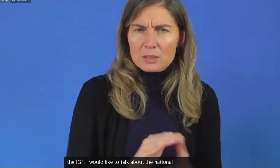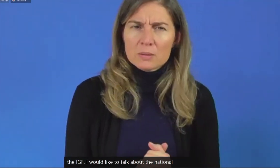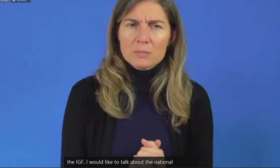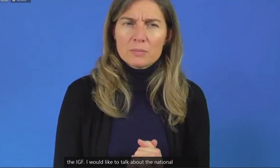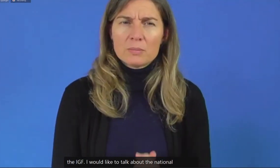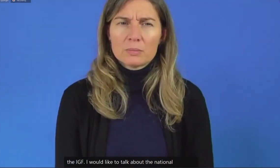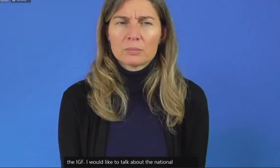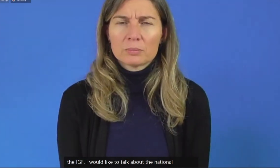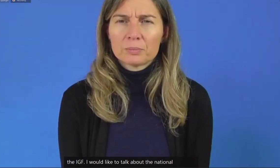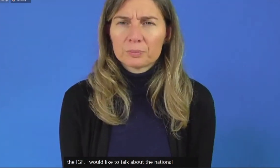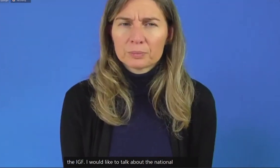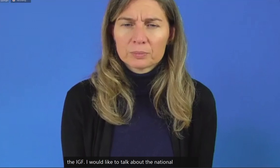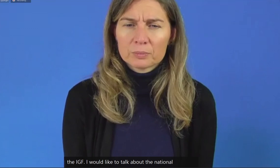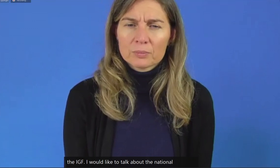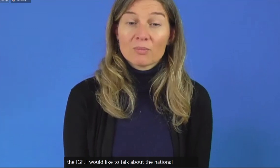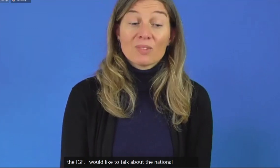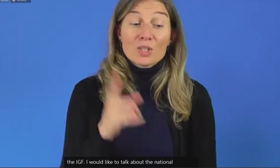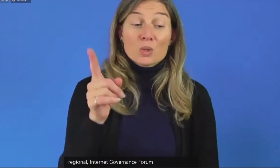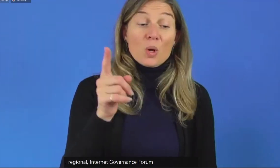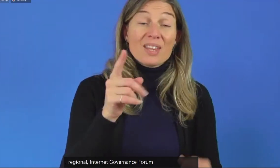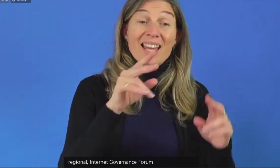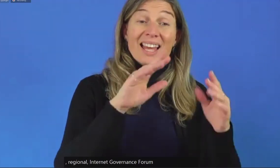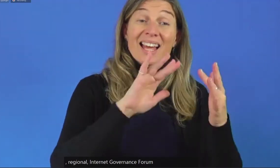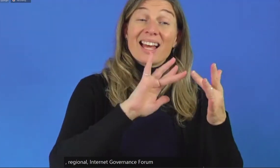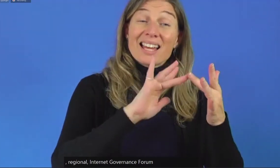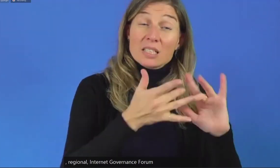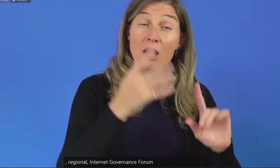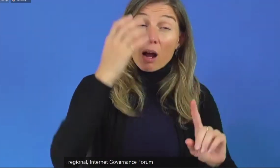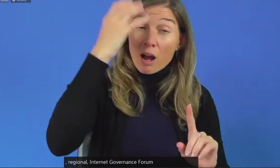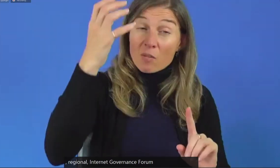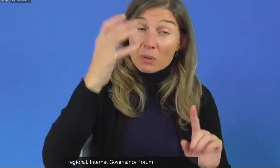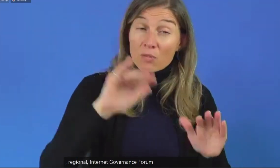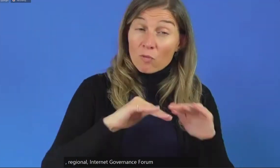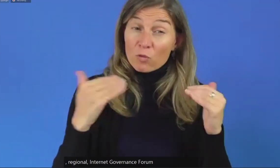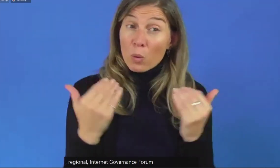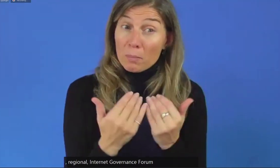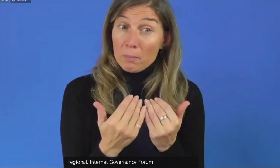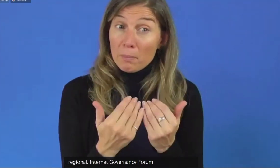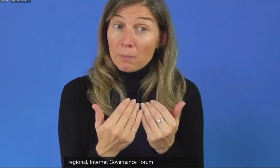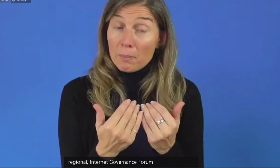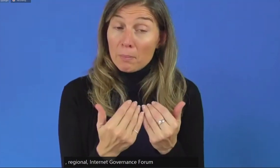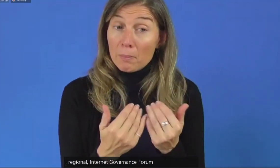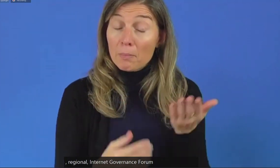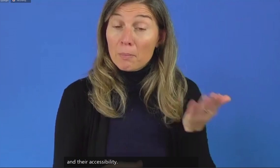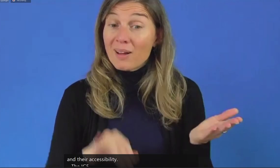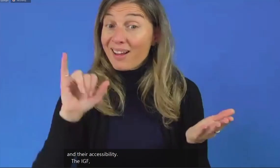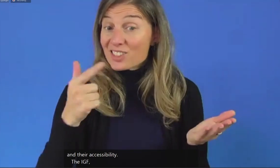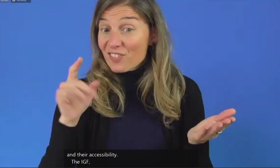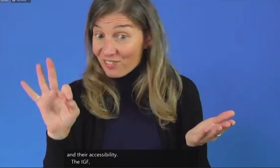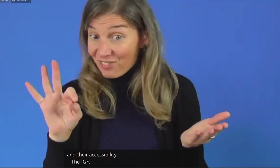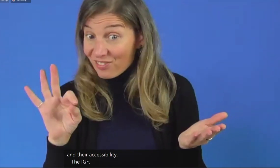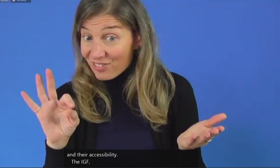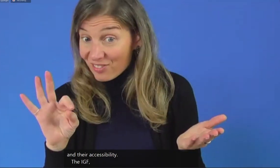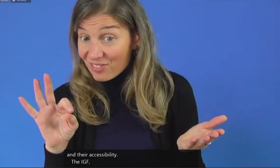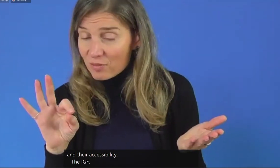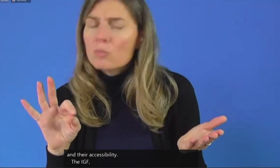Internet Governance Forums, I know that there have been some people with